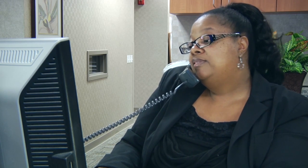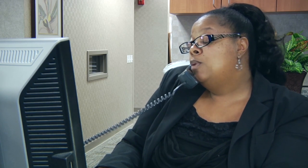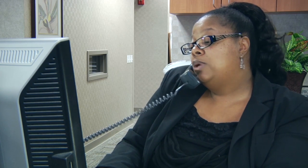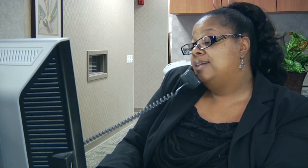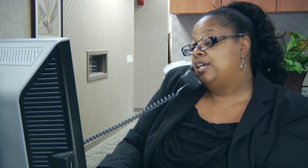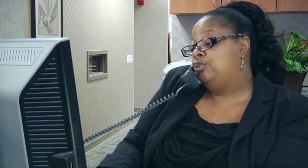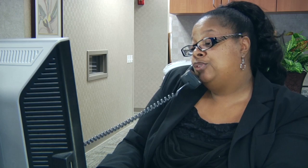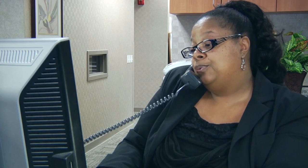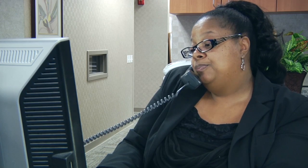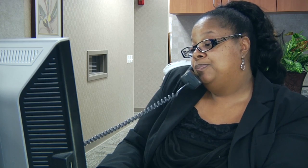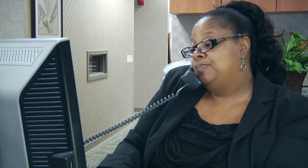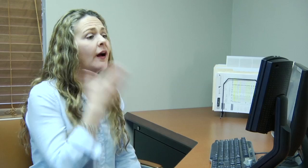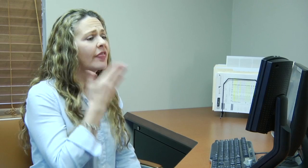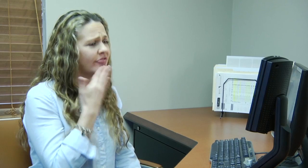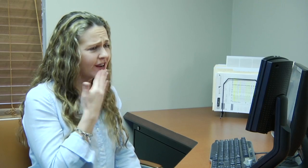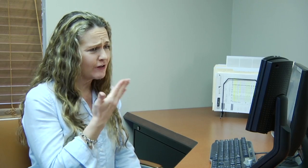Okay, someone will contact you soon.